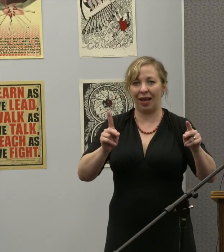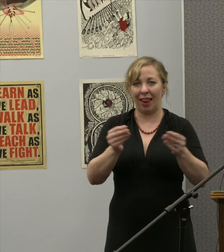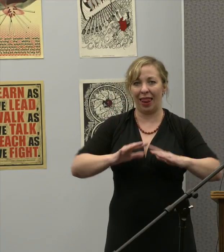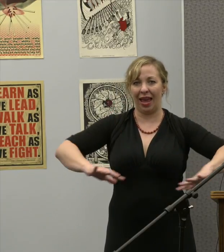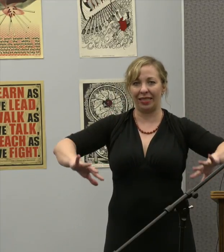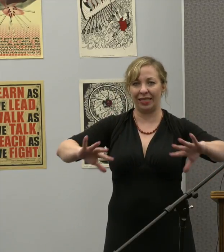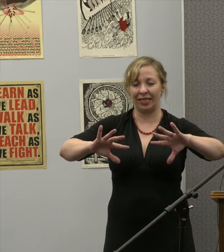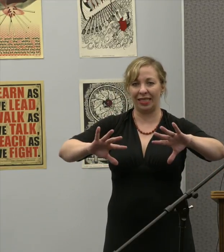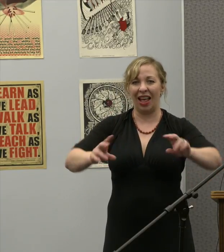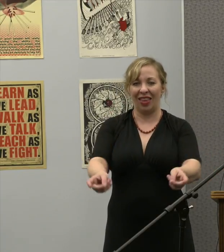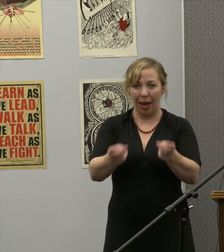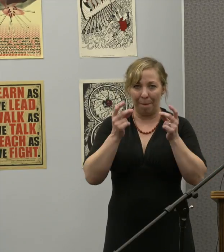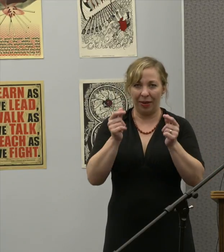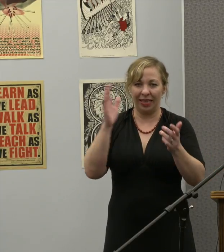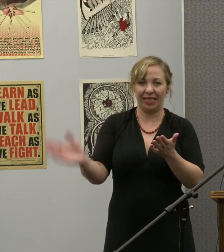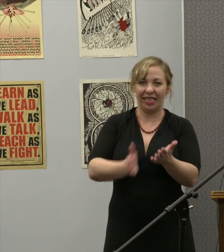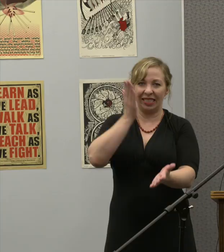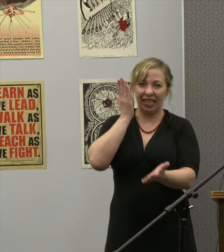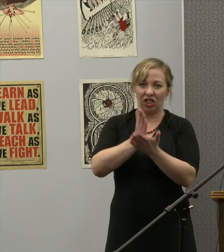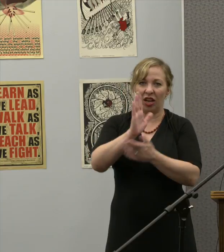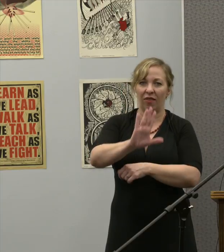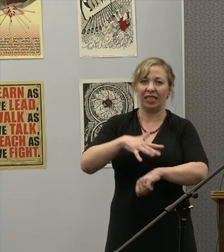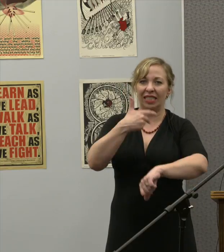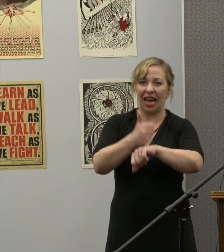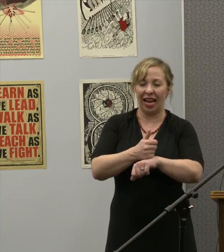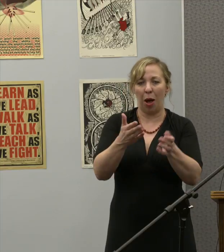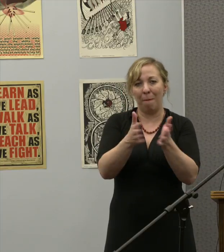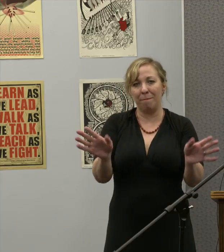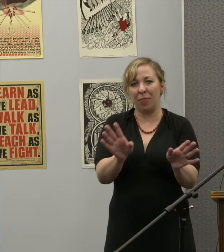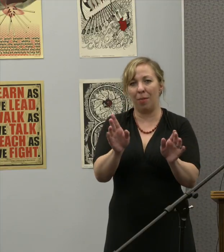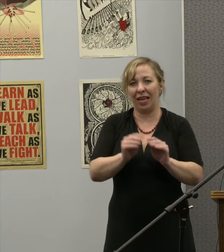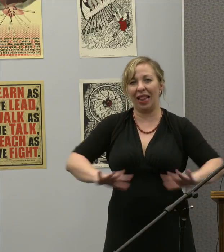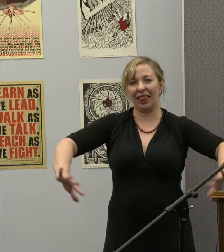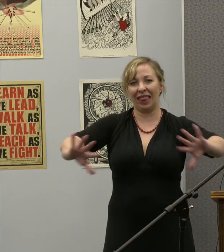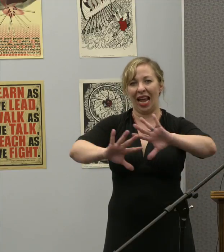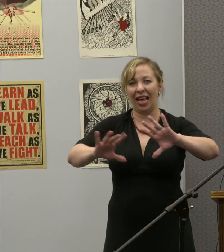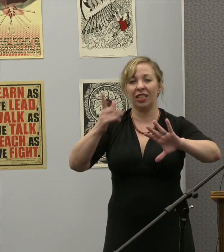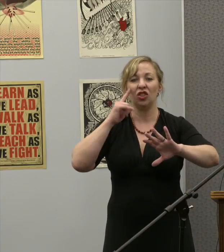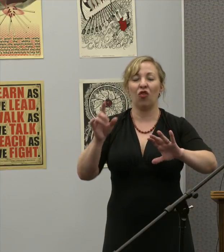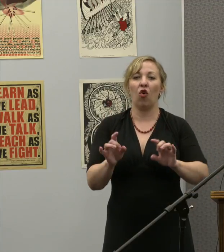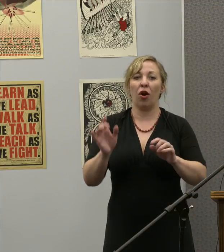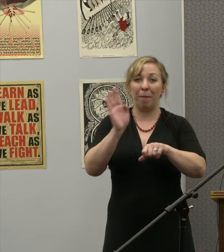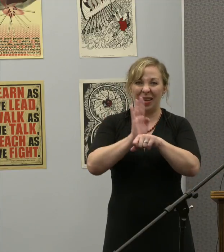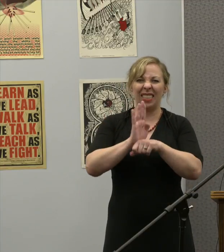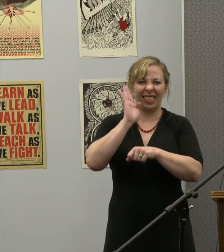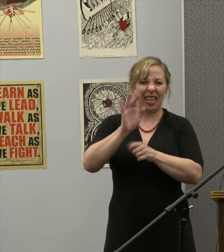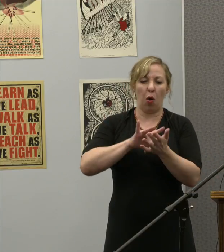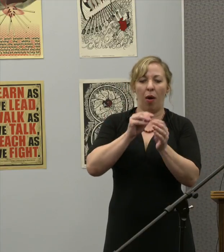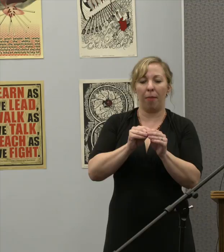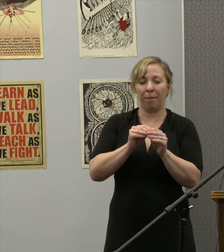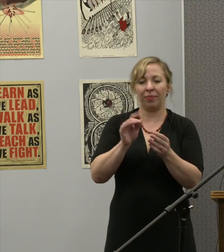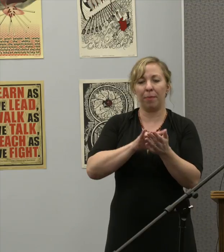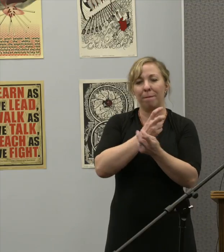immediate cessation of opening up public lands for polluting and extractive industries. We